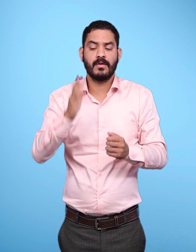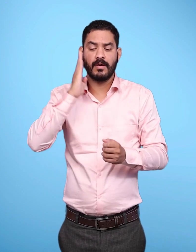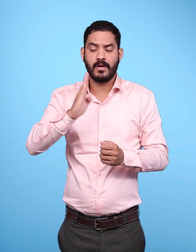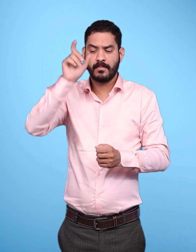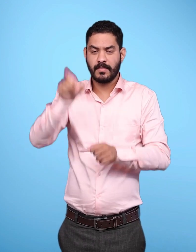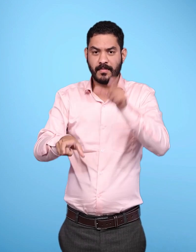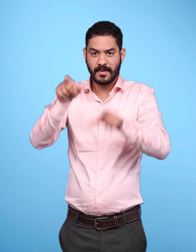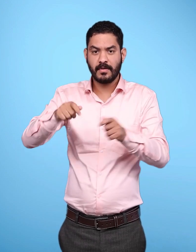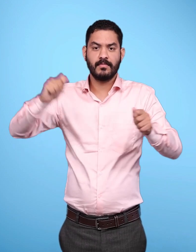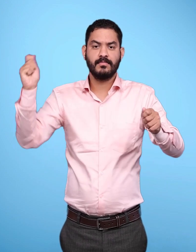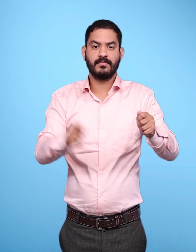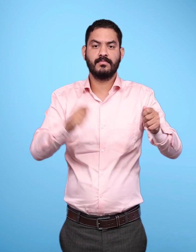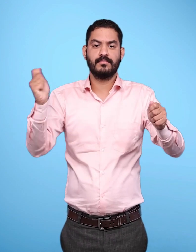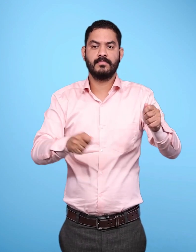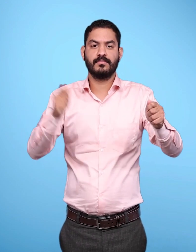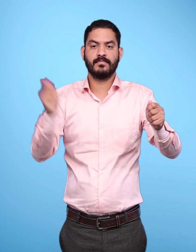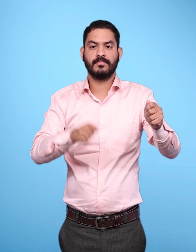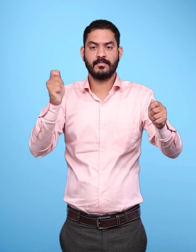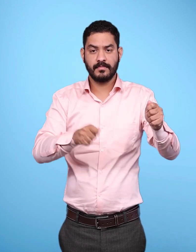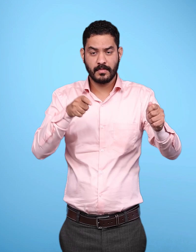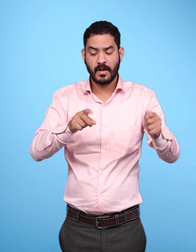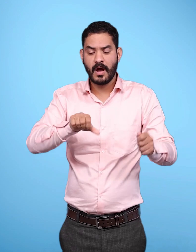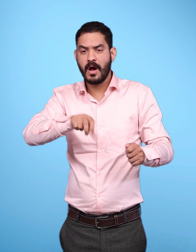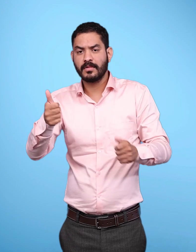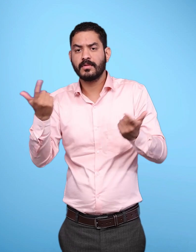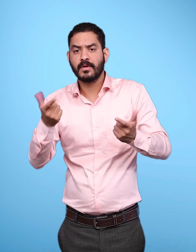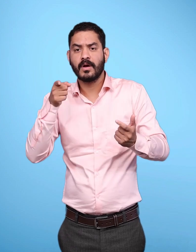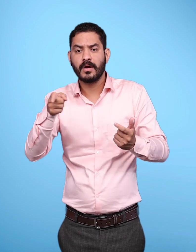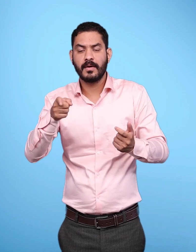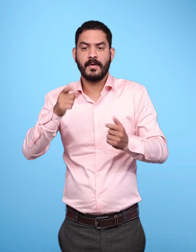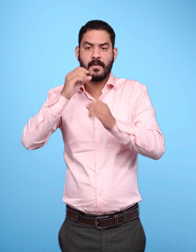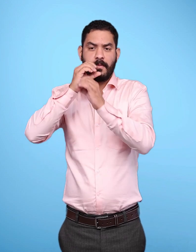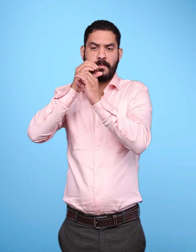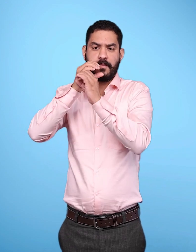beating drums and others playing horns and trumpets.